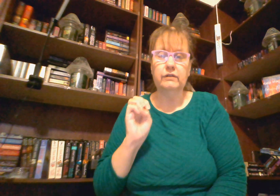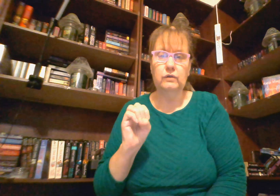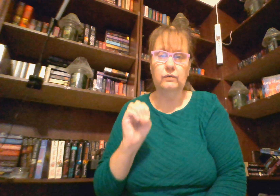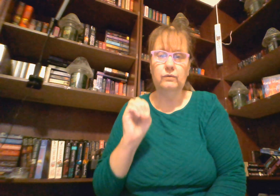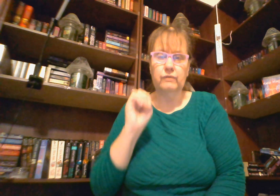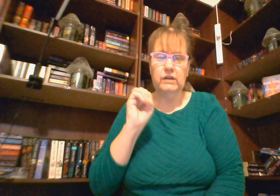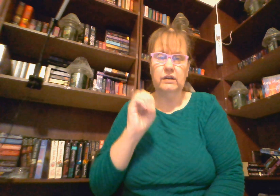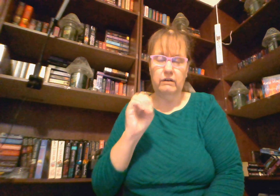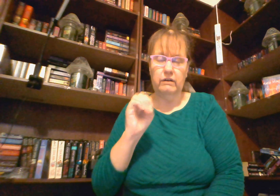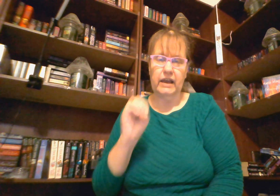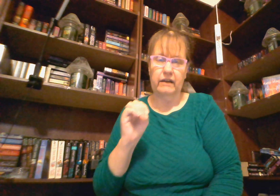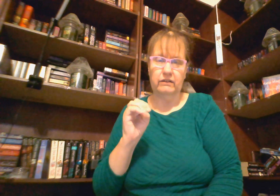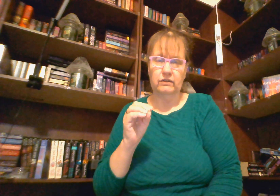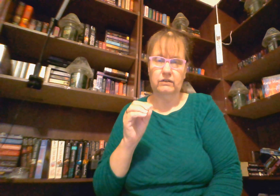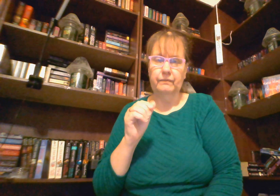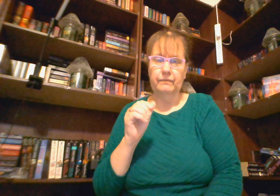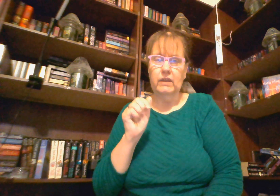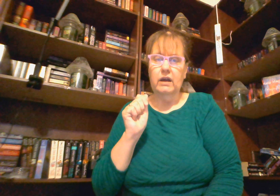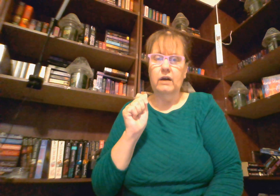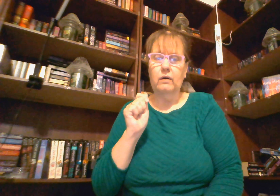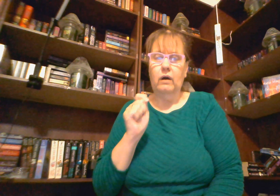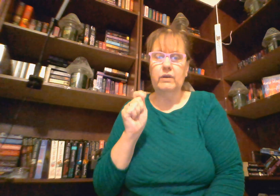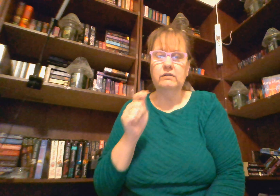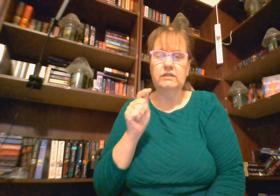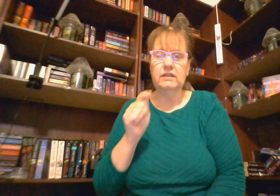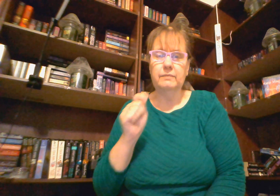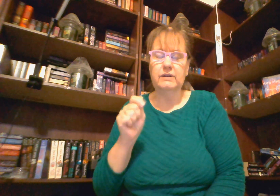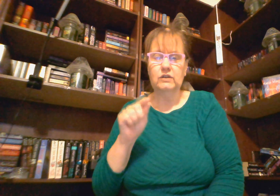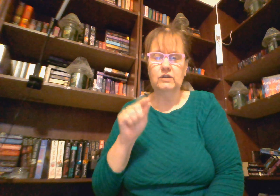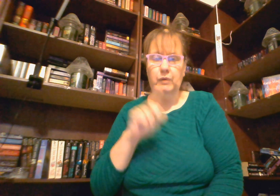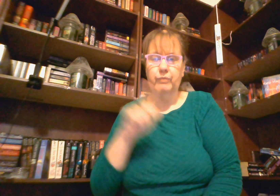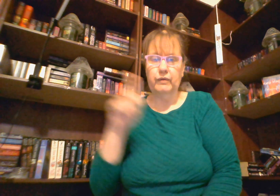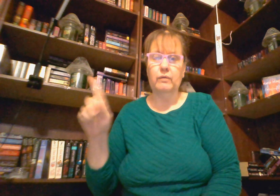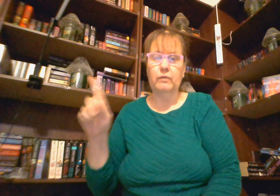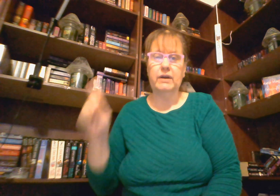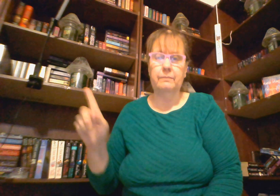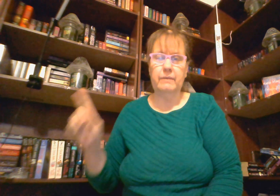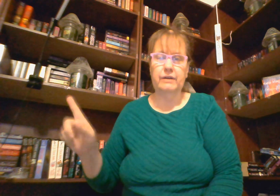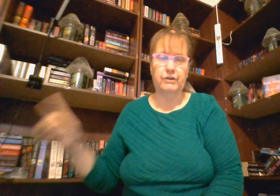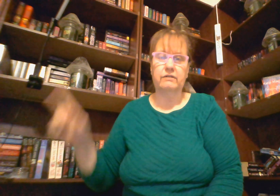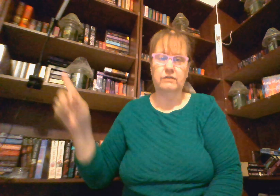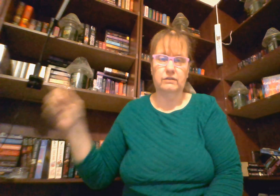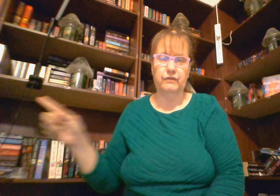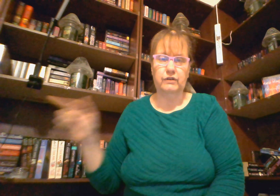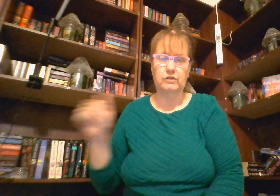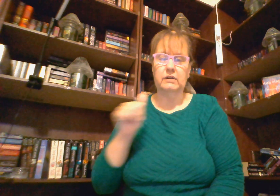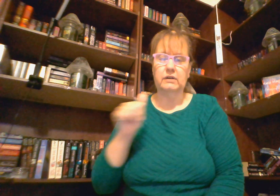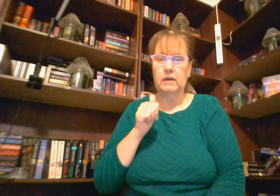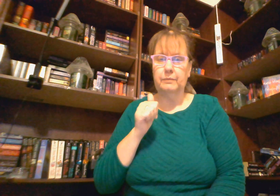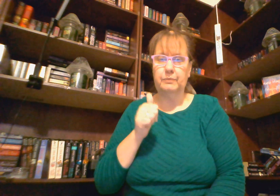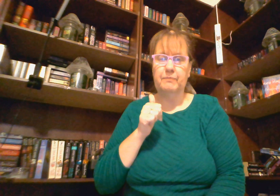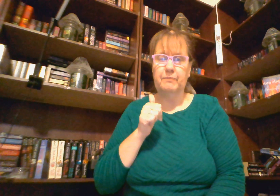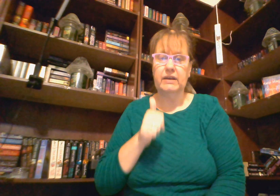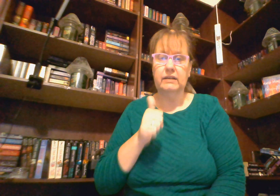we get several new reoccurring characters. We don't see them much in this book, but they will become major characters in future books. Big and